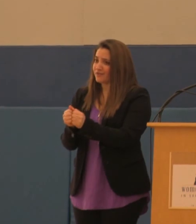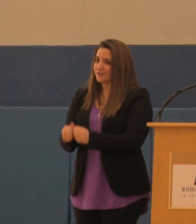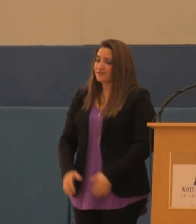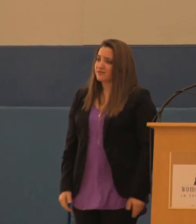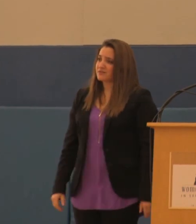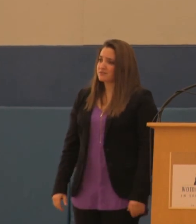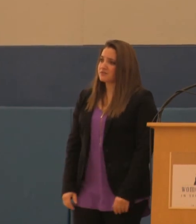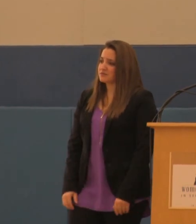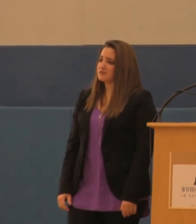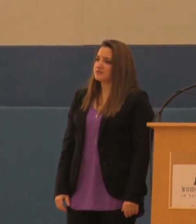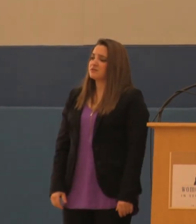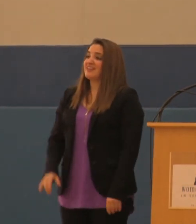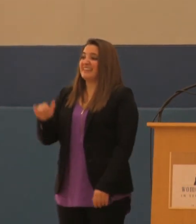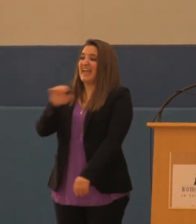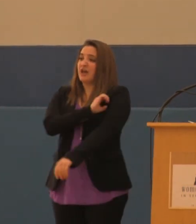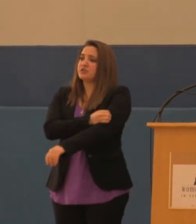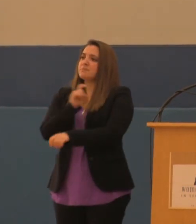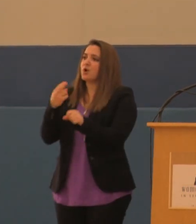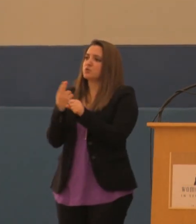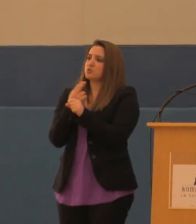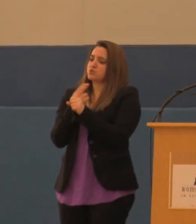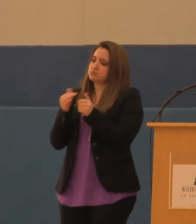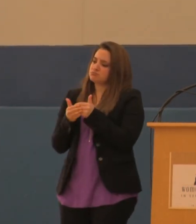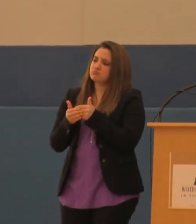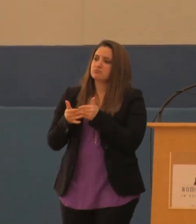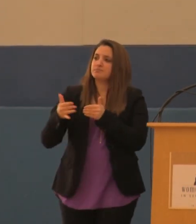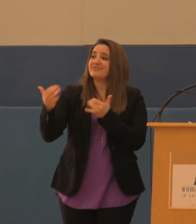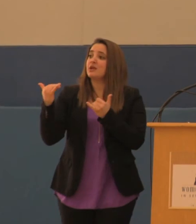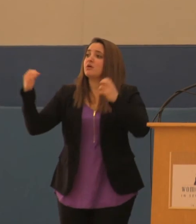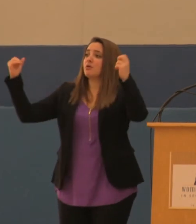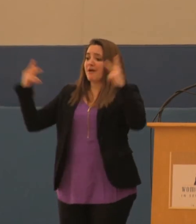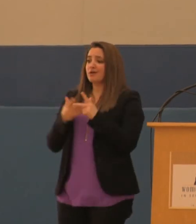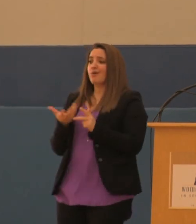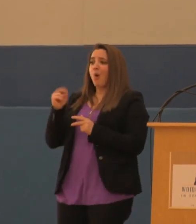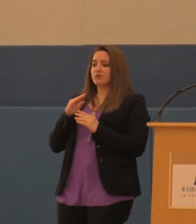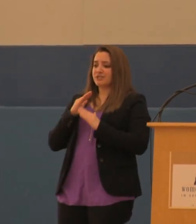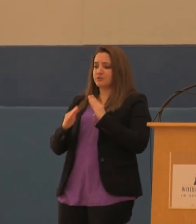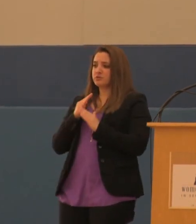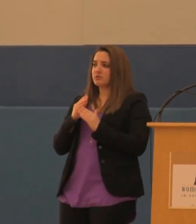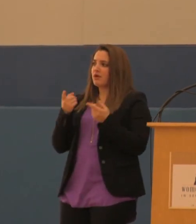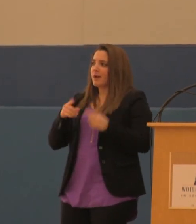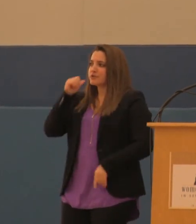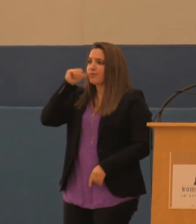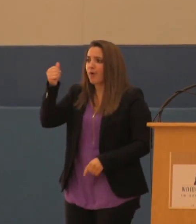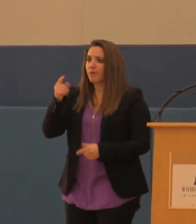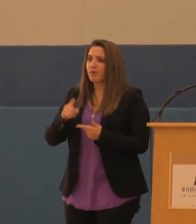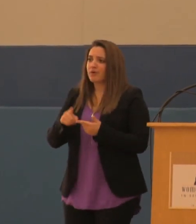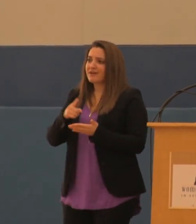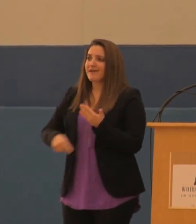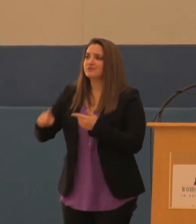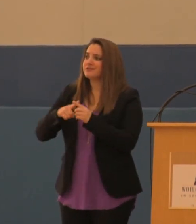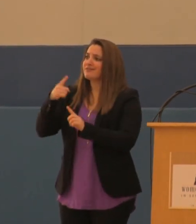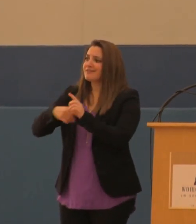We must plug into this energy and carry it with us as we go back into our own communities. Tomorrow, next week,